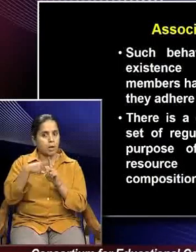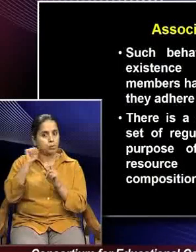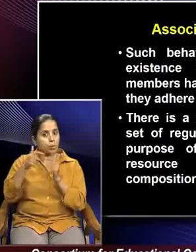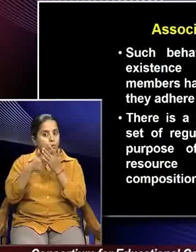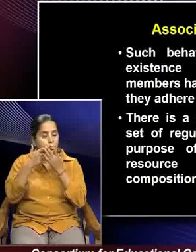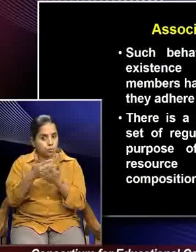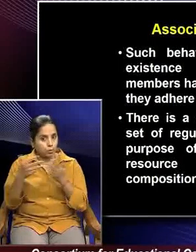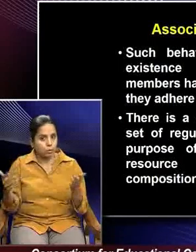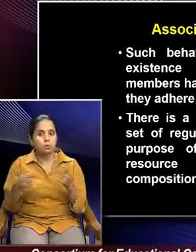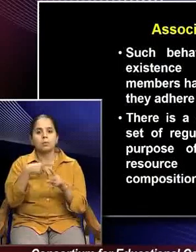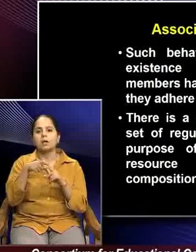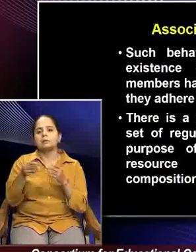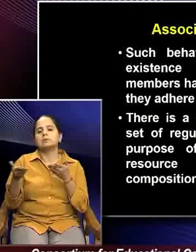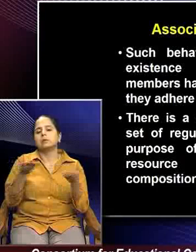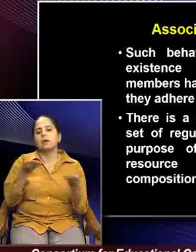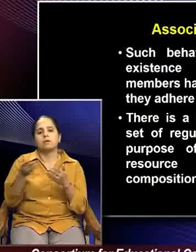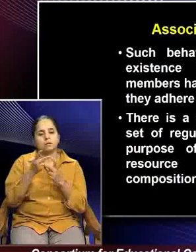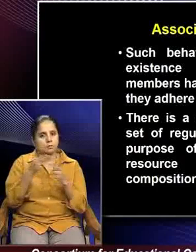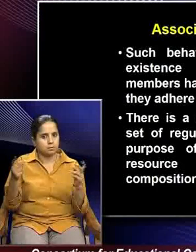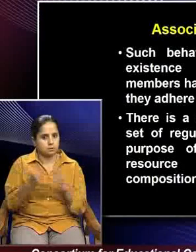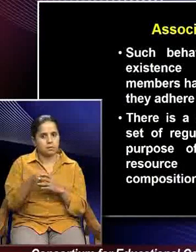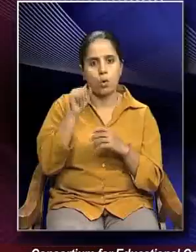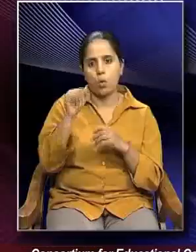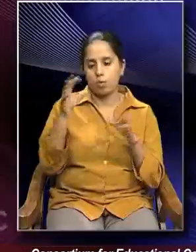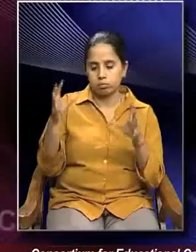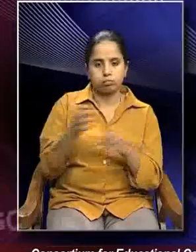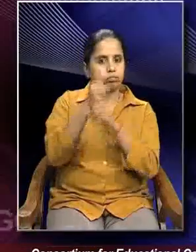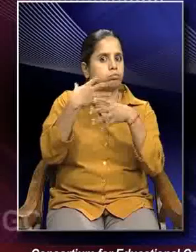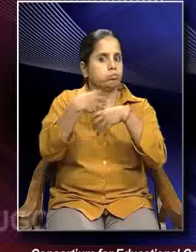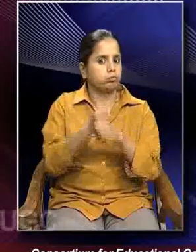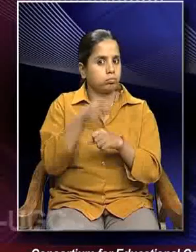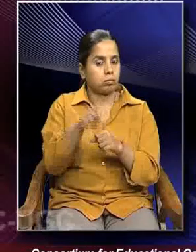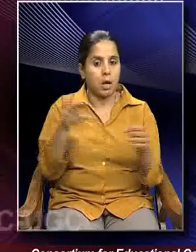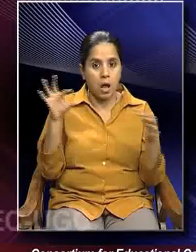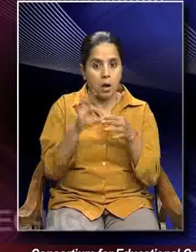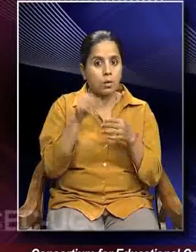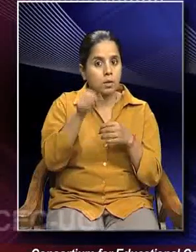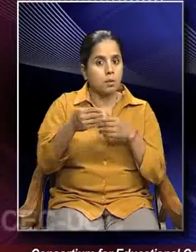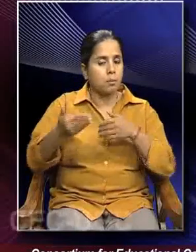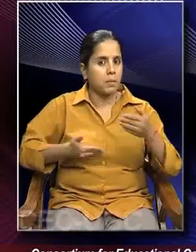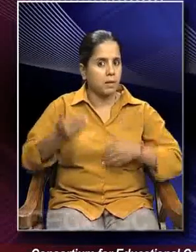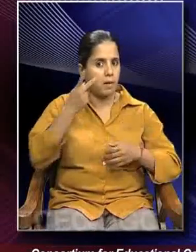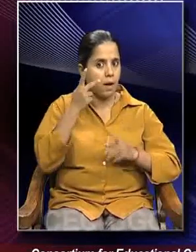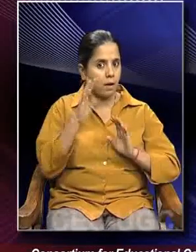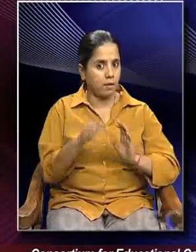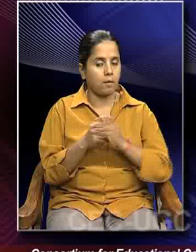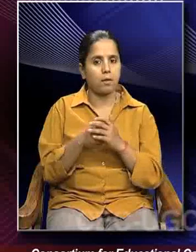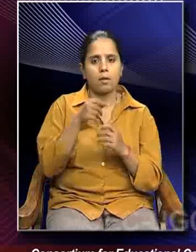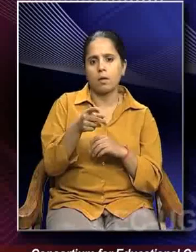resources and services, its composition. So, associative behavior is basically